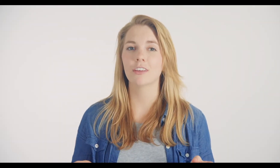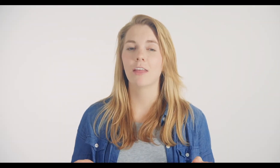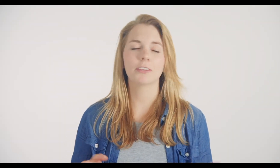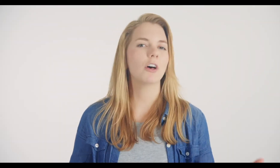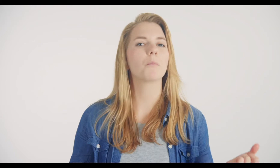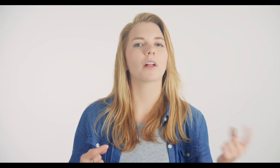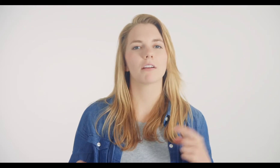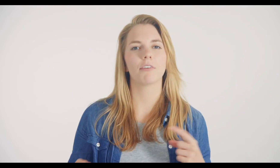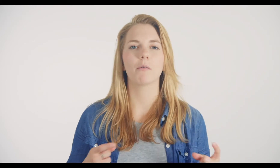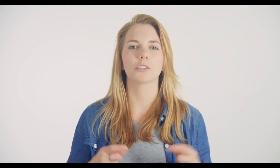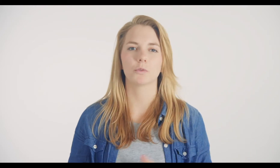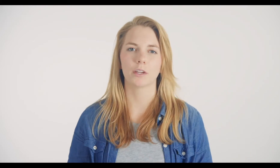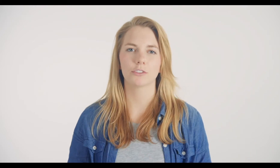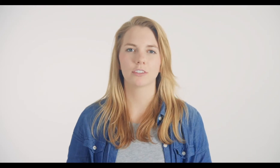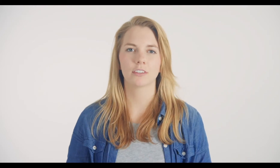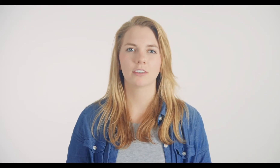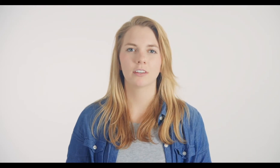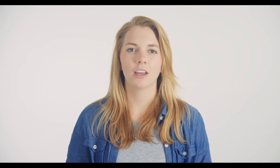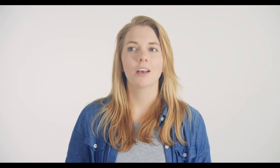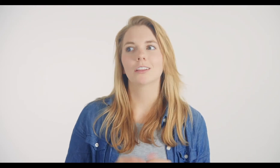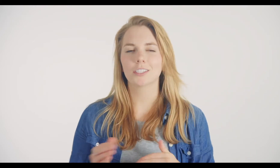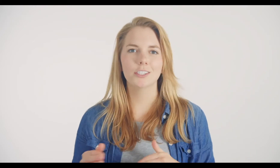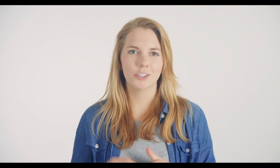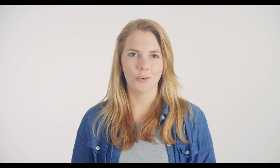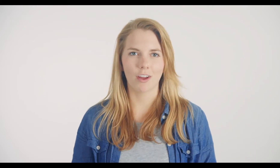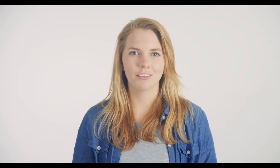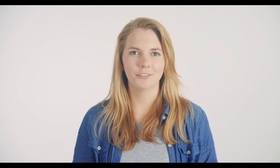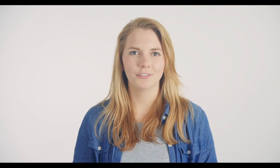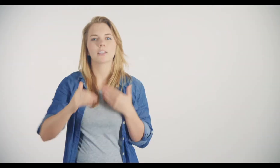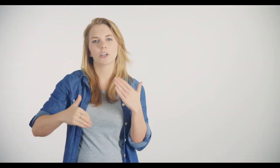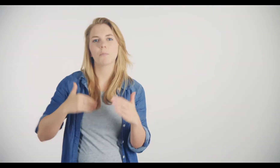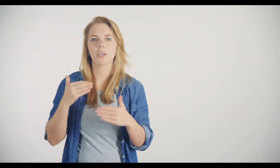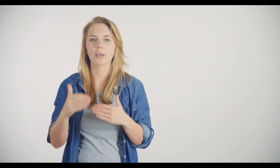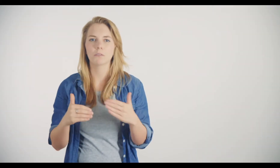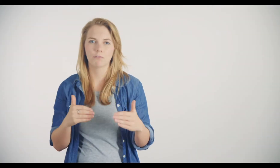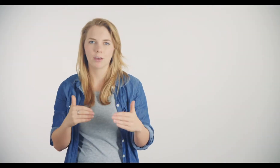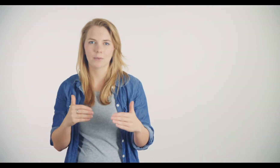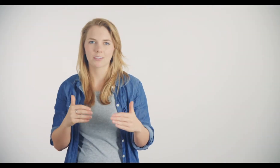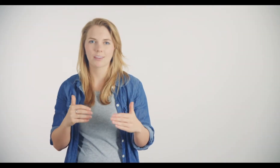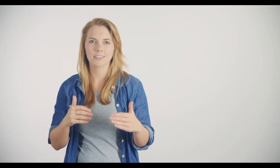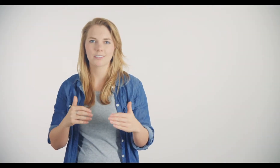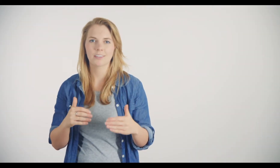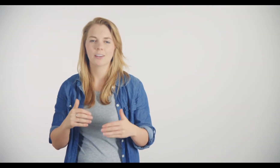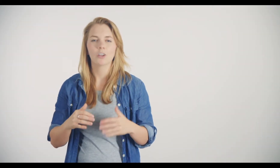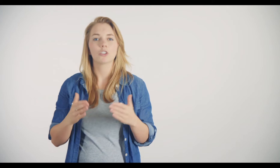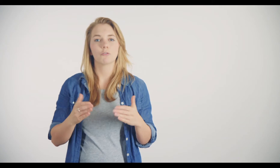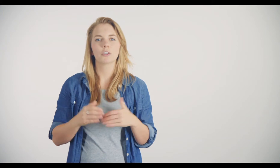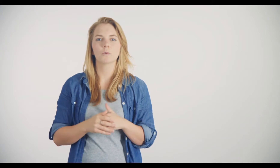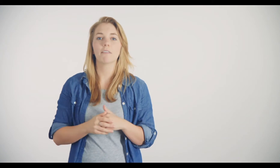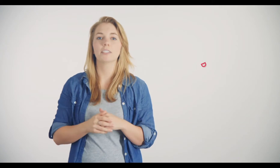this will help clarify which is which. Let's continue on. Let's start picking up some family signs. So first we have